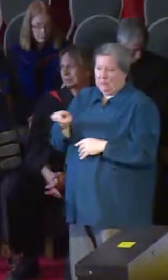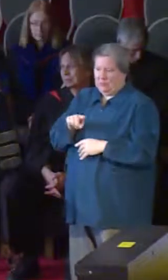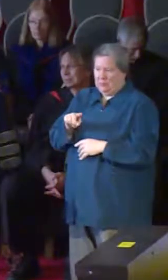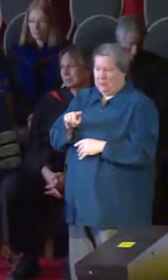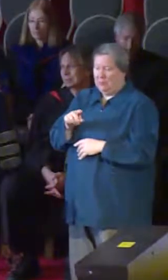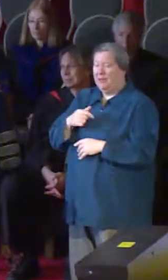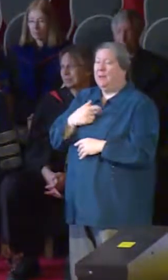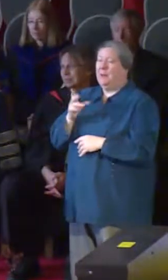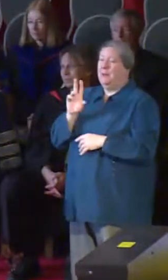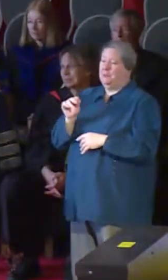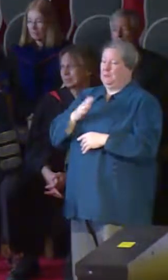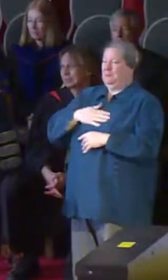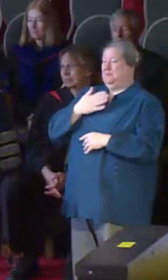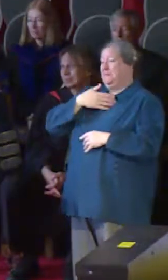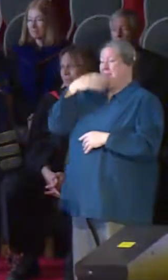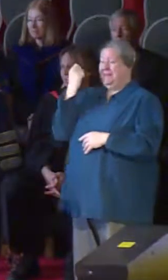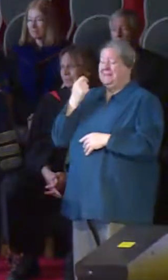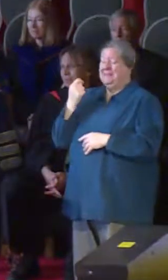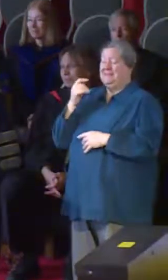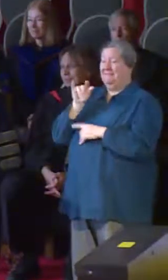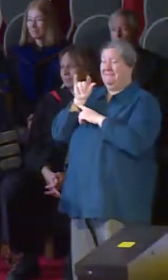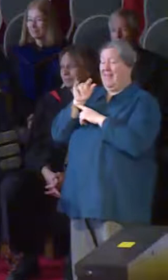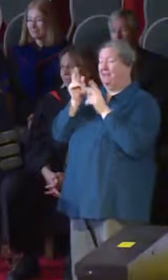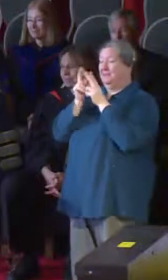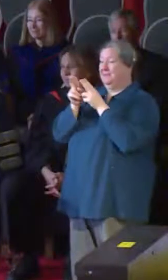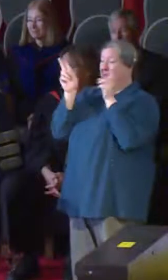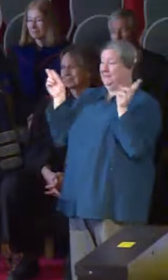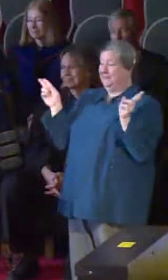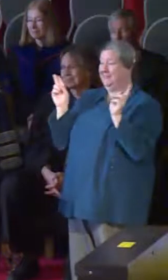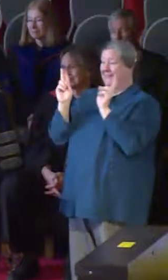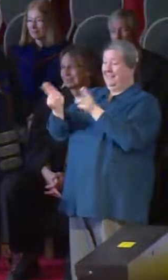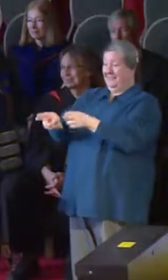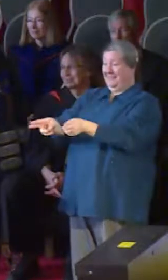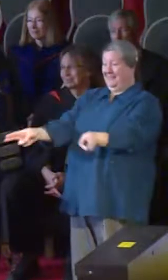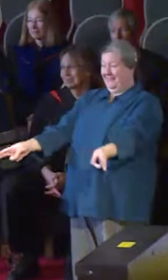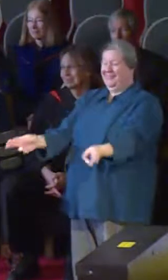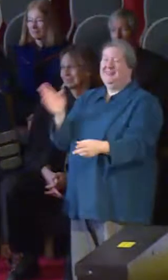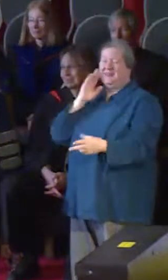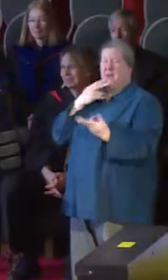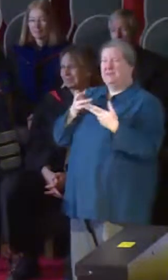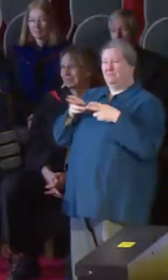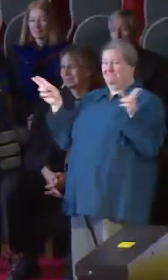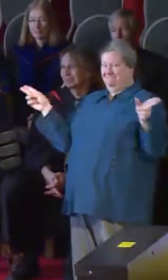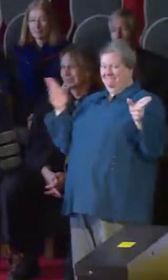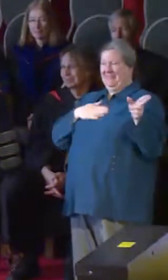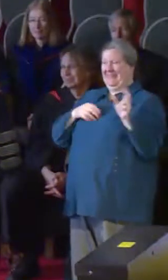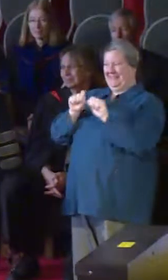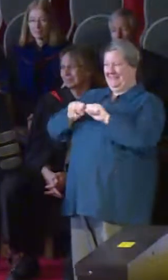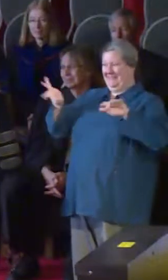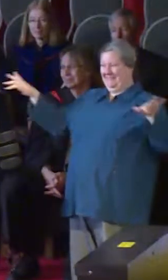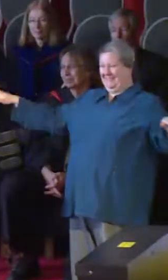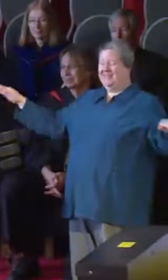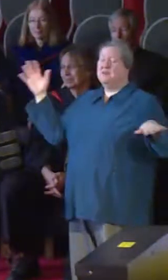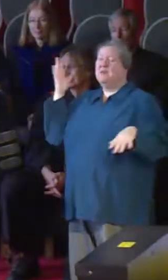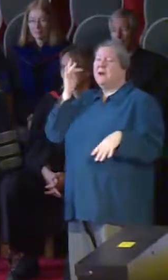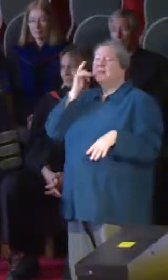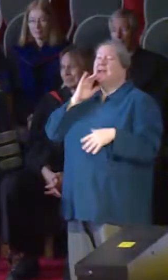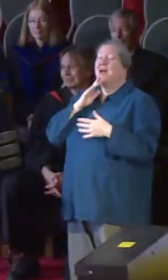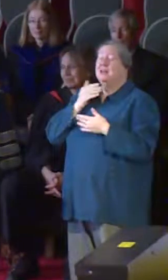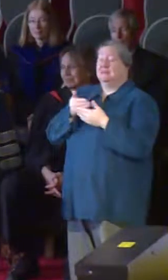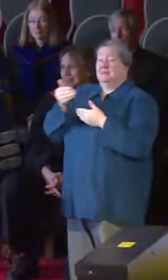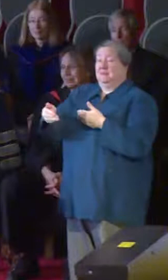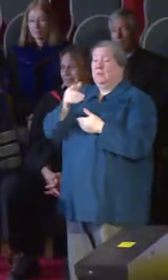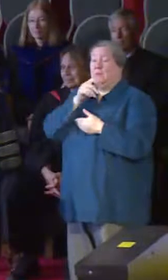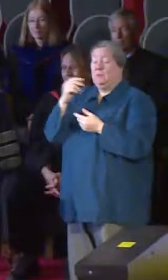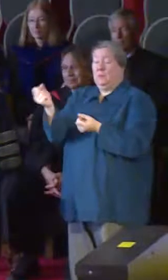my best flight attendant possibilities, that you exit the side doors so that the next group